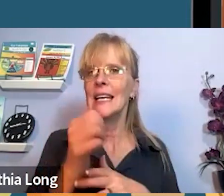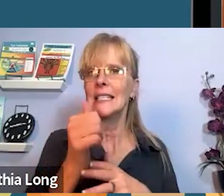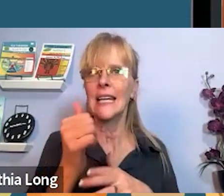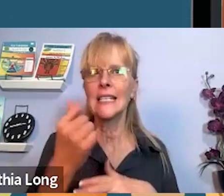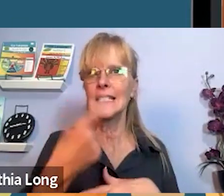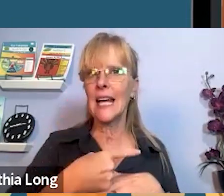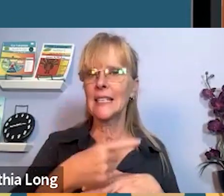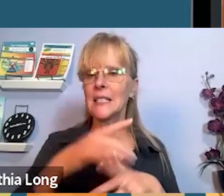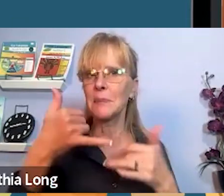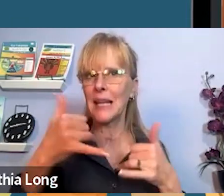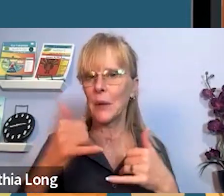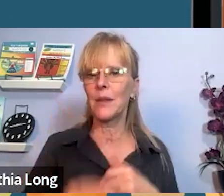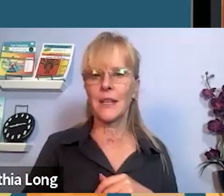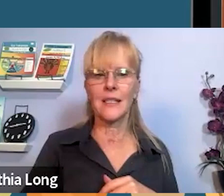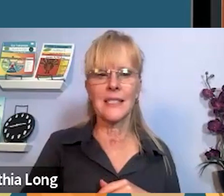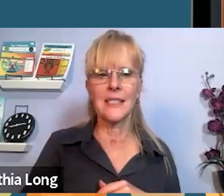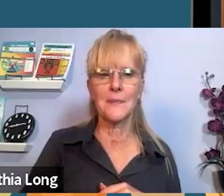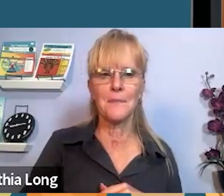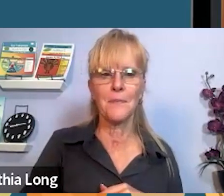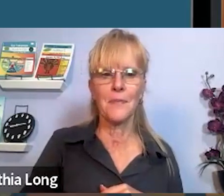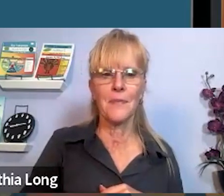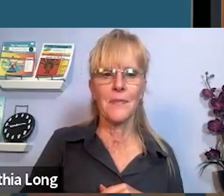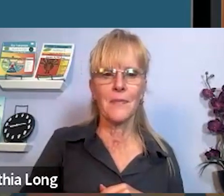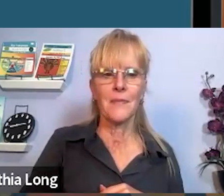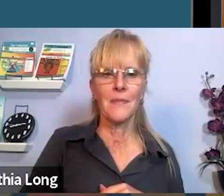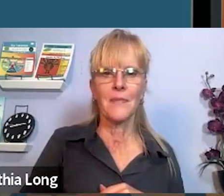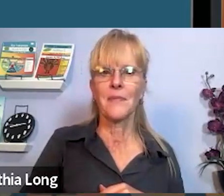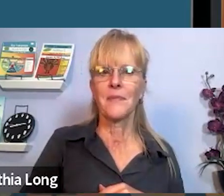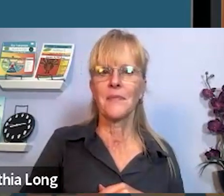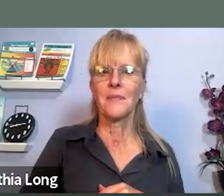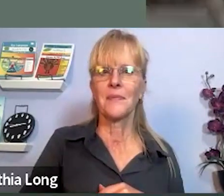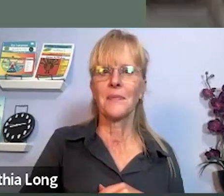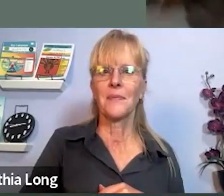like 10 days to play with this.